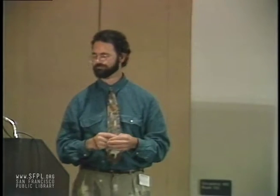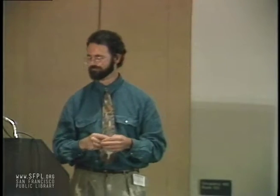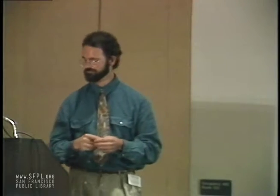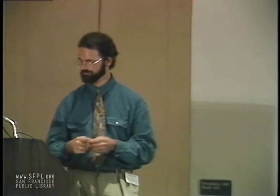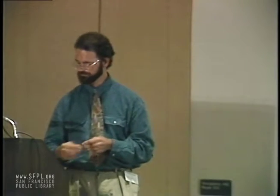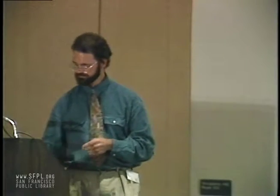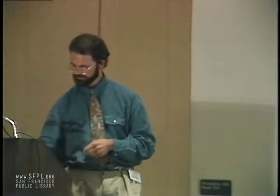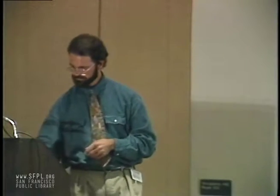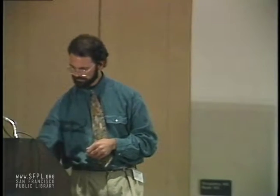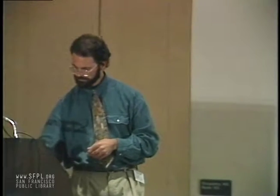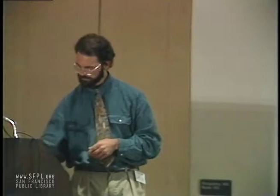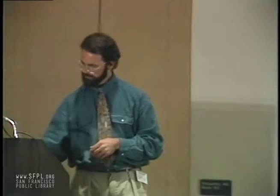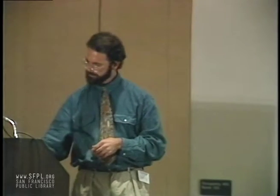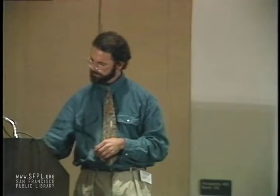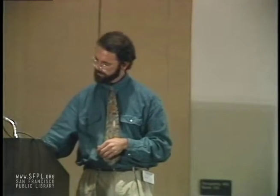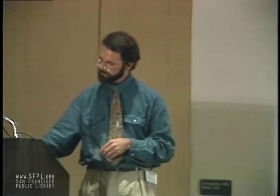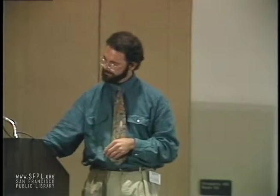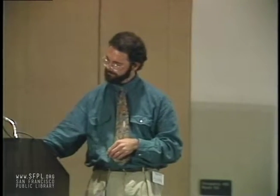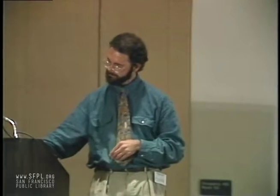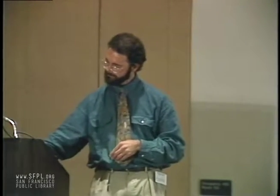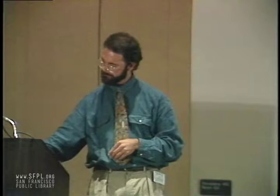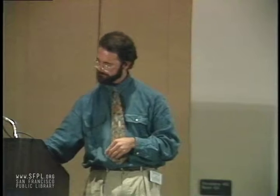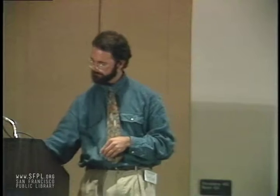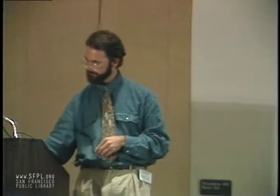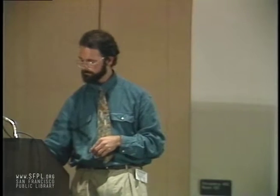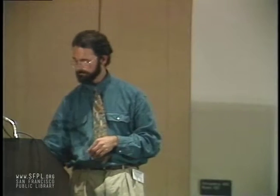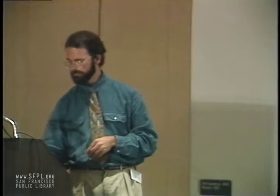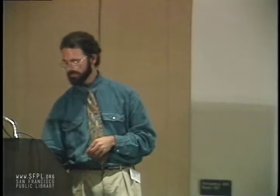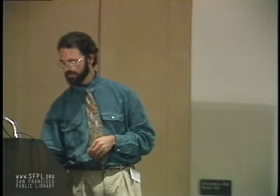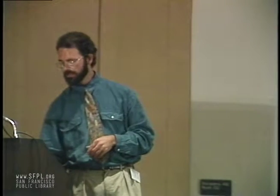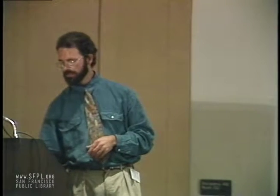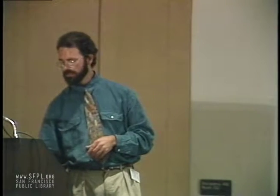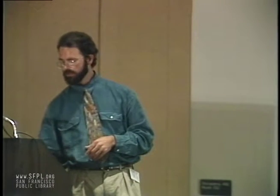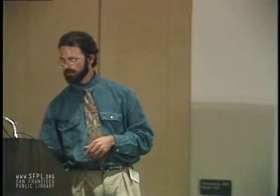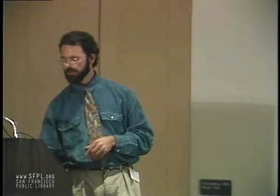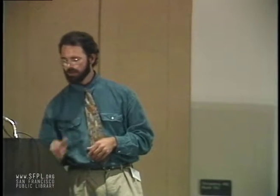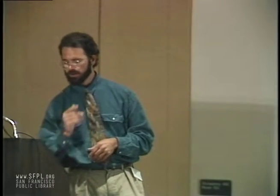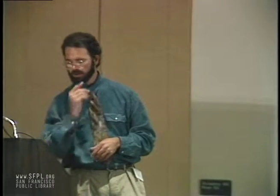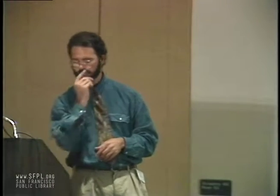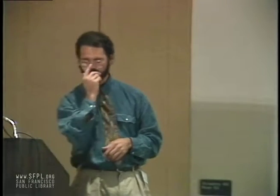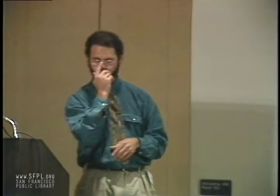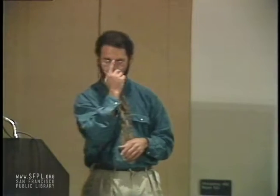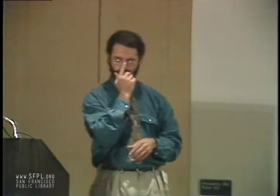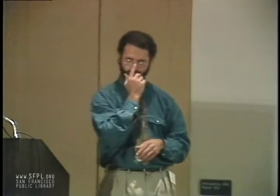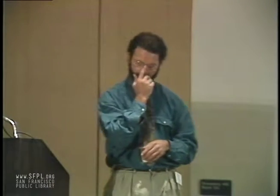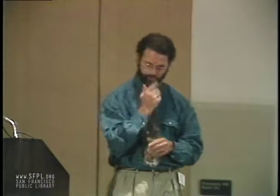has implications as to how deaf parents relate to their children.